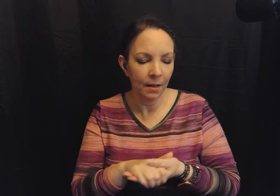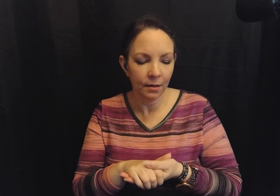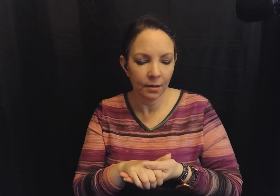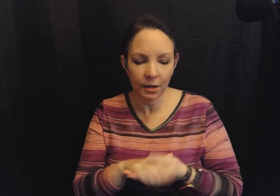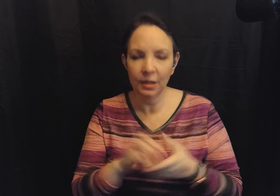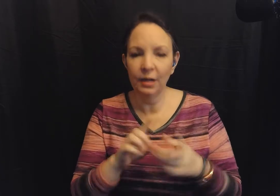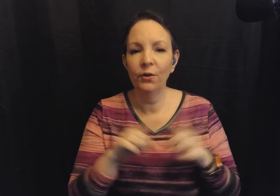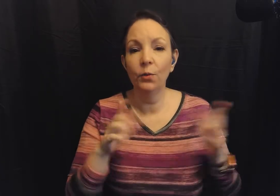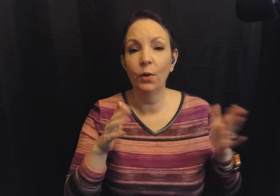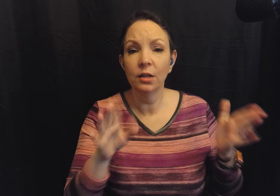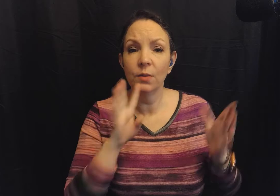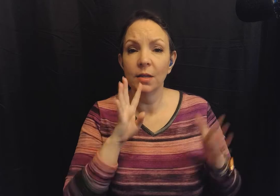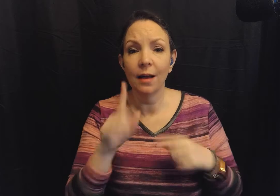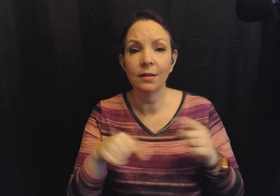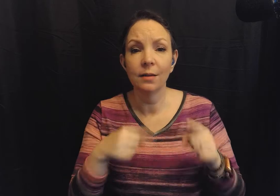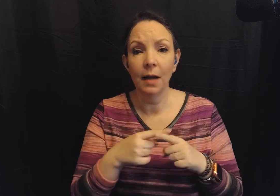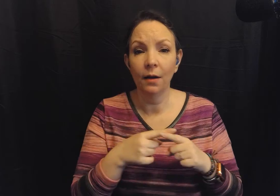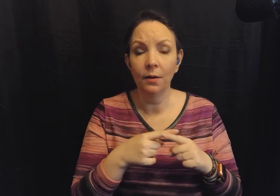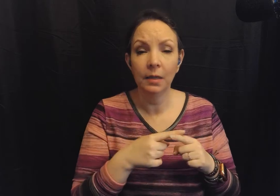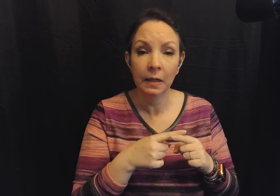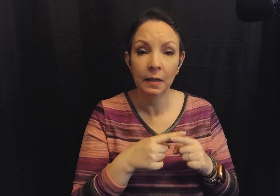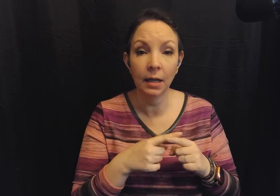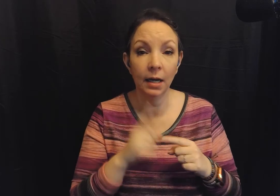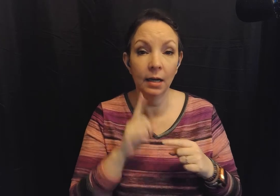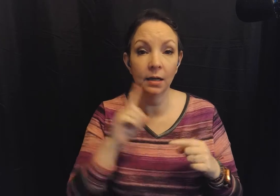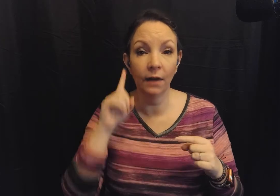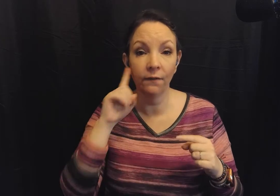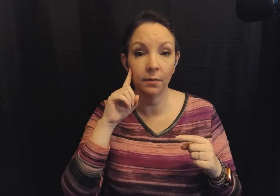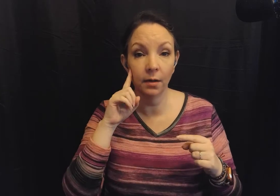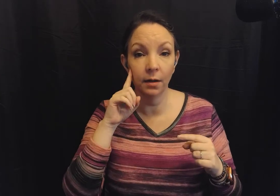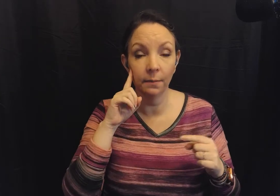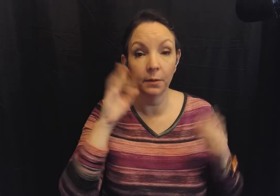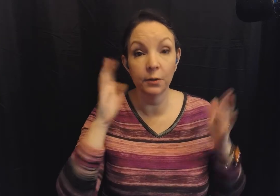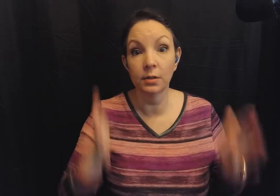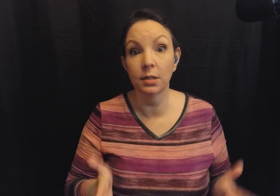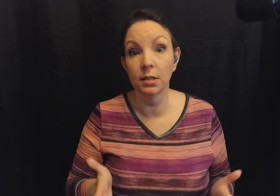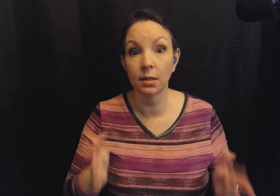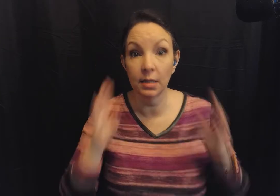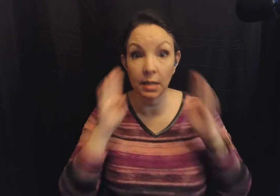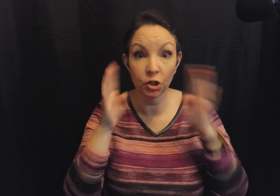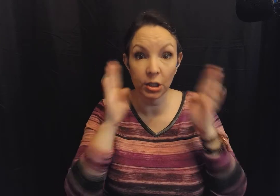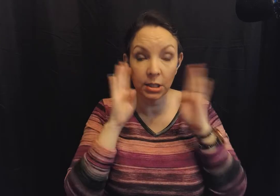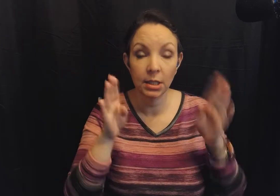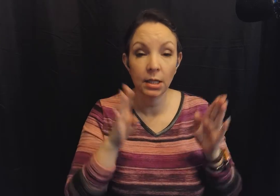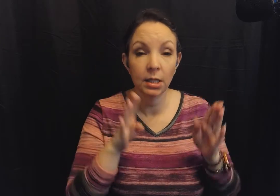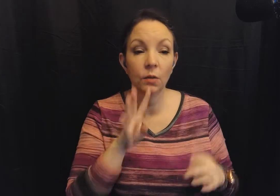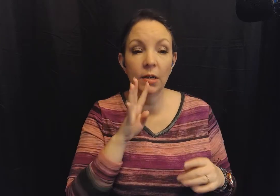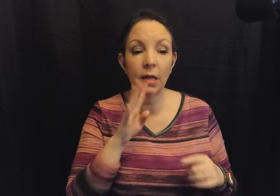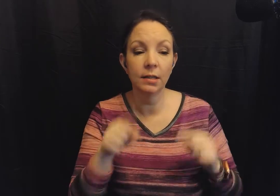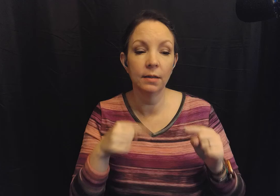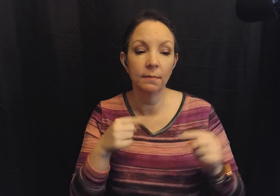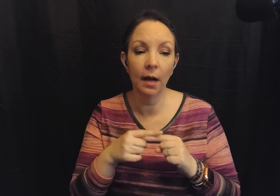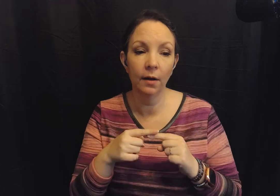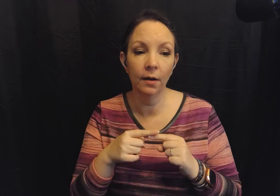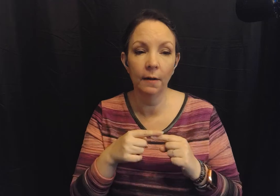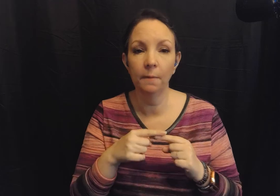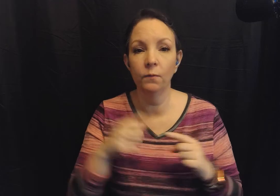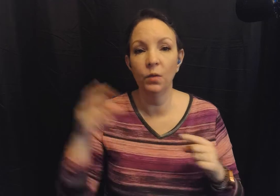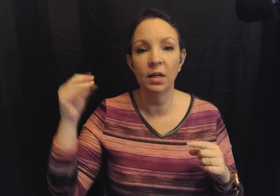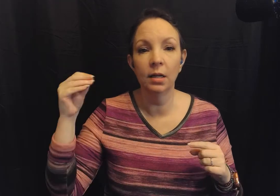The different ways we talked about getting a deaf person's attention. We talked about, we did the